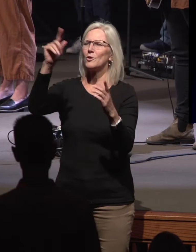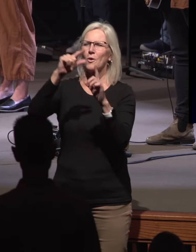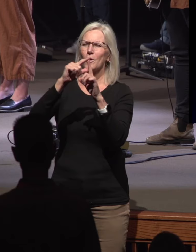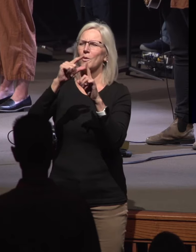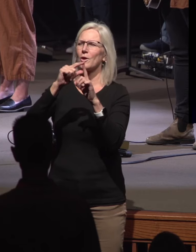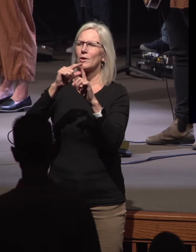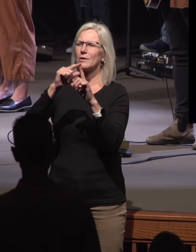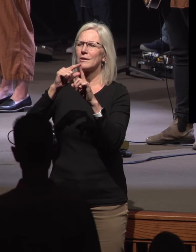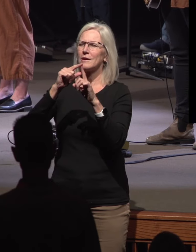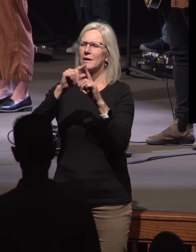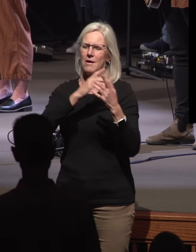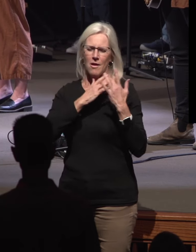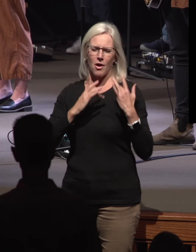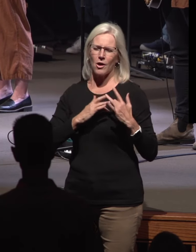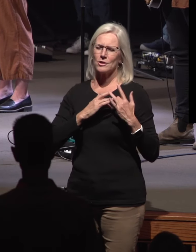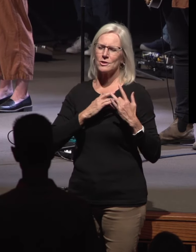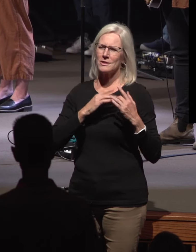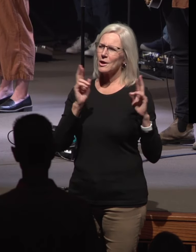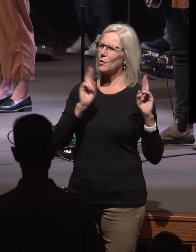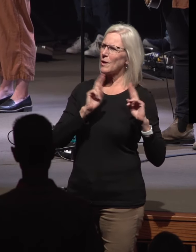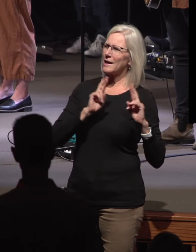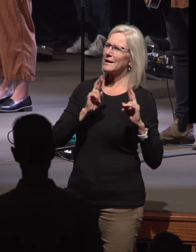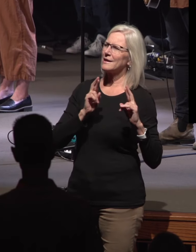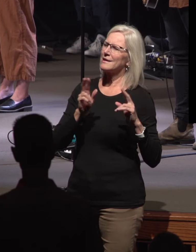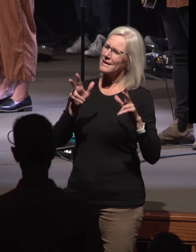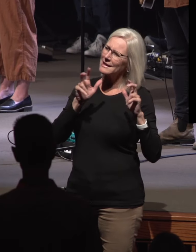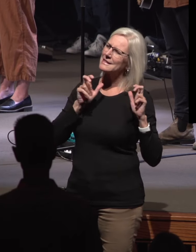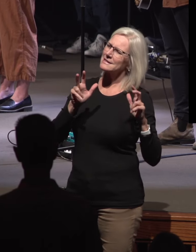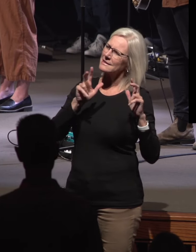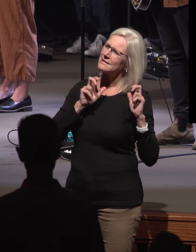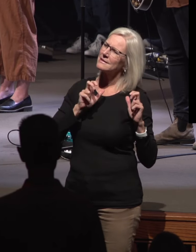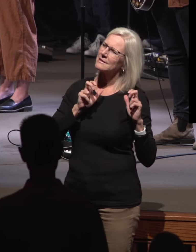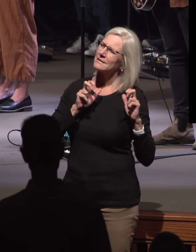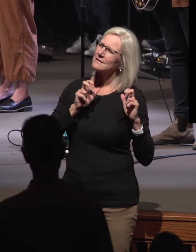May we have hearts that are ready to hear from our God.